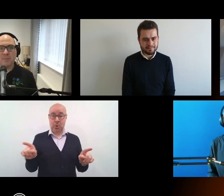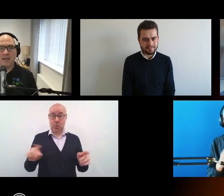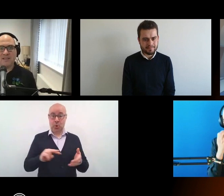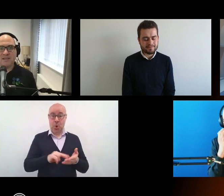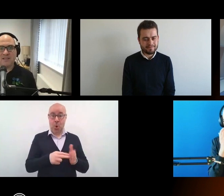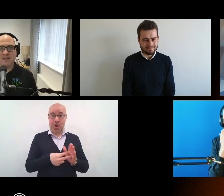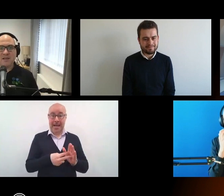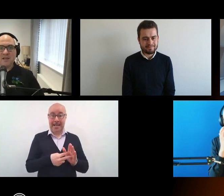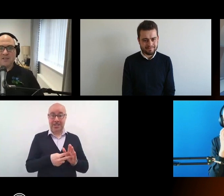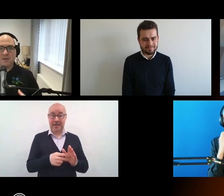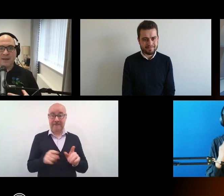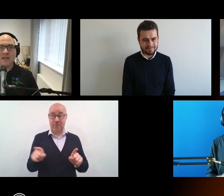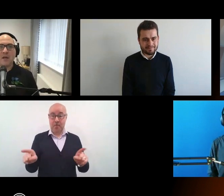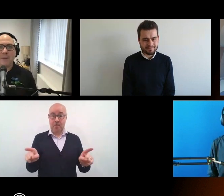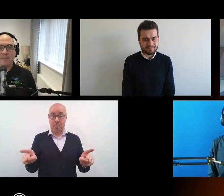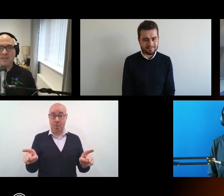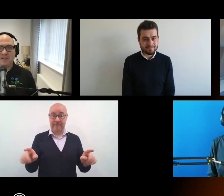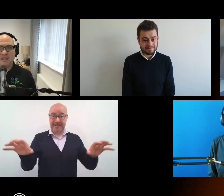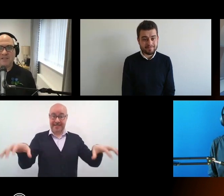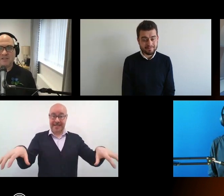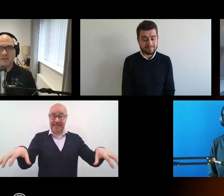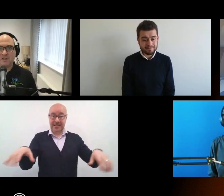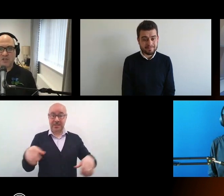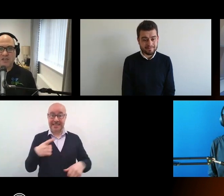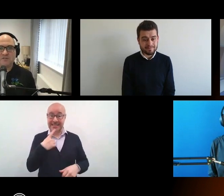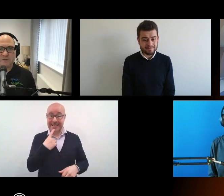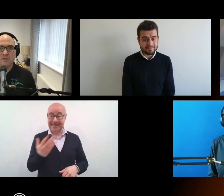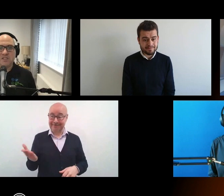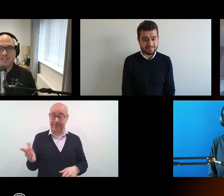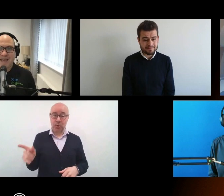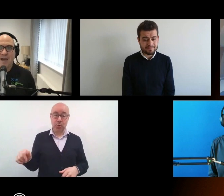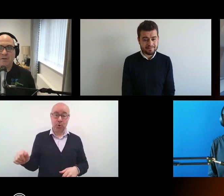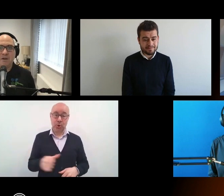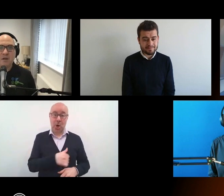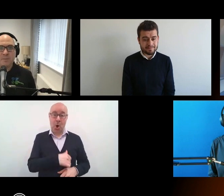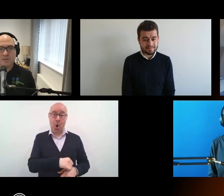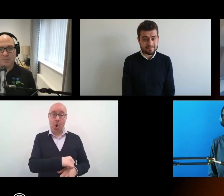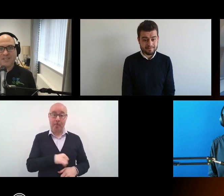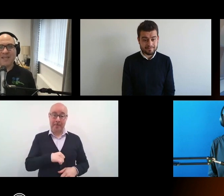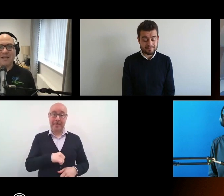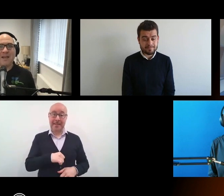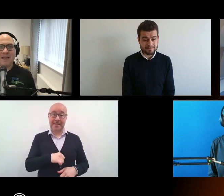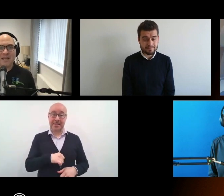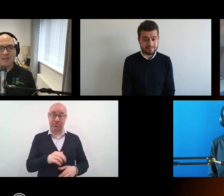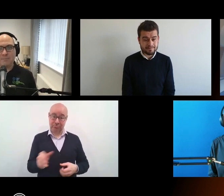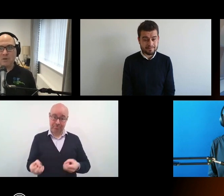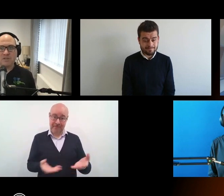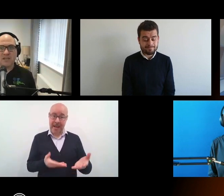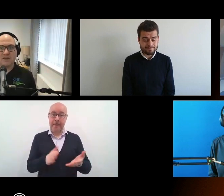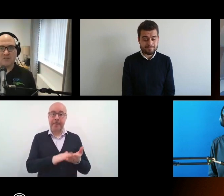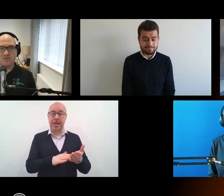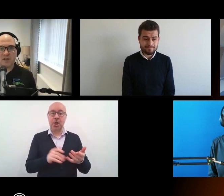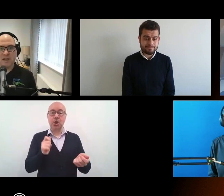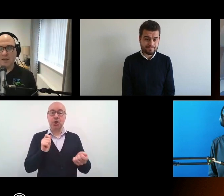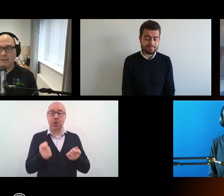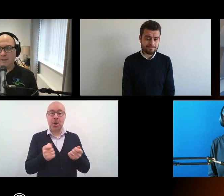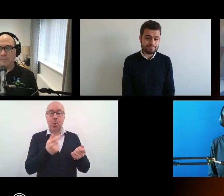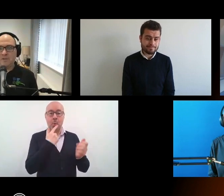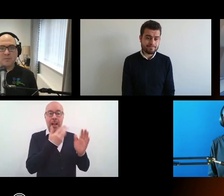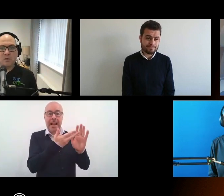those marketplaces to make a commitment to this so that change filters down? Because particularly in the music